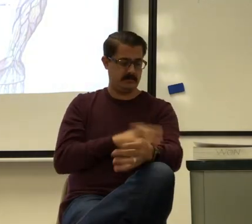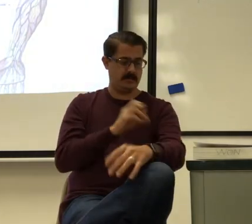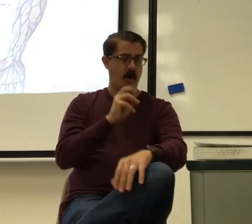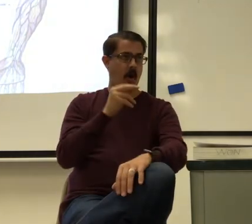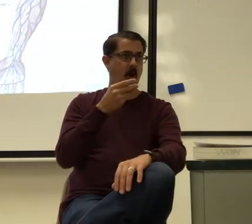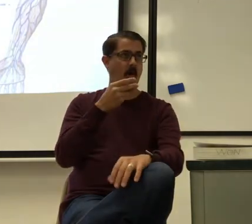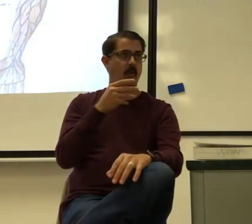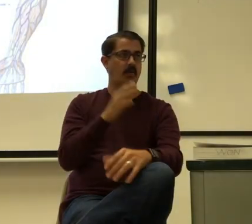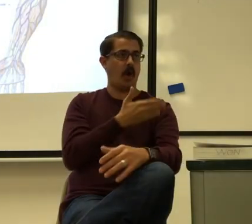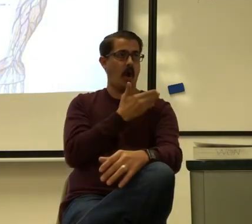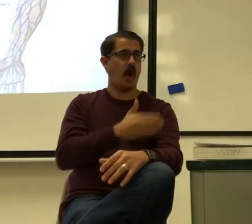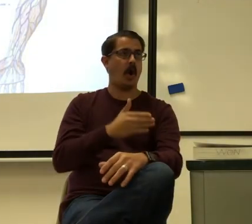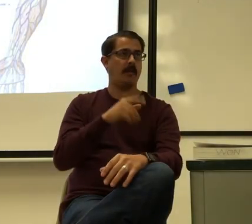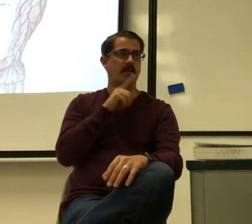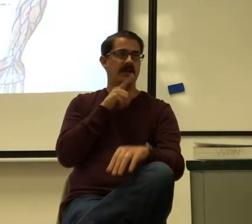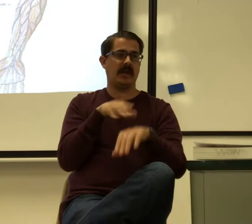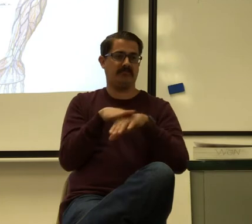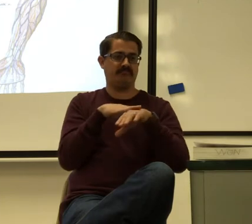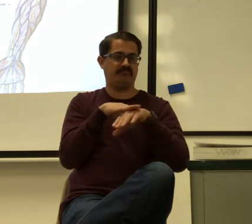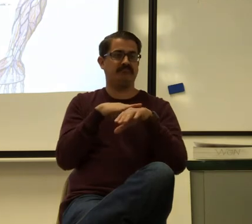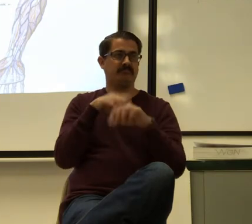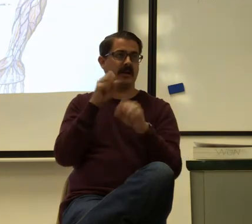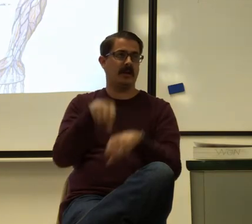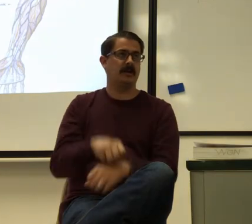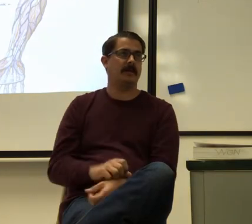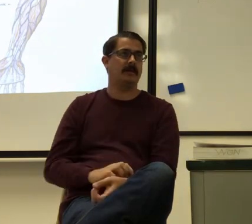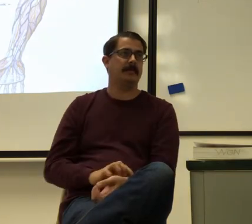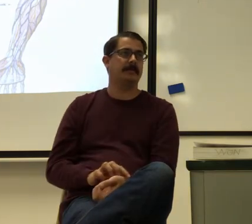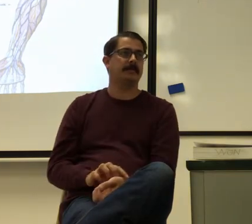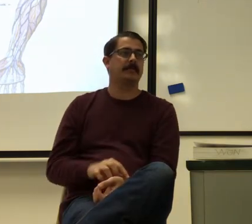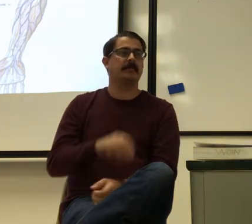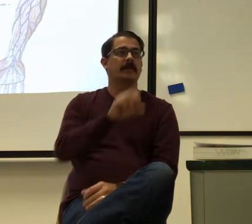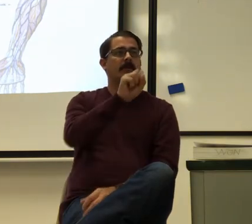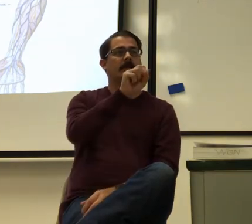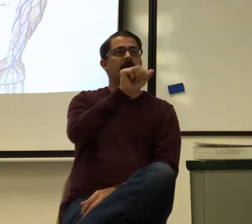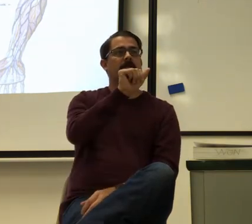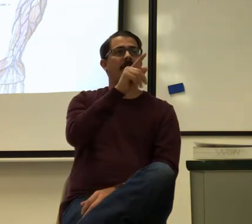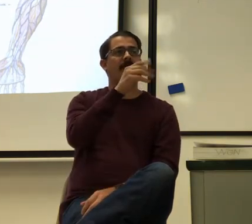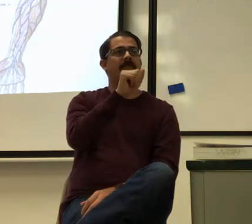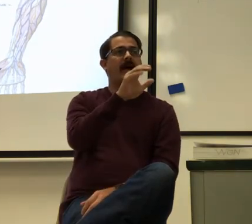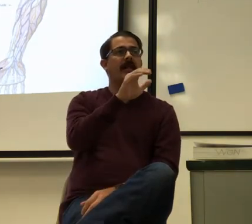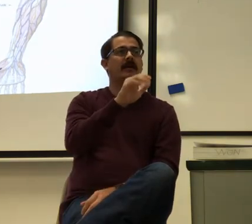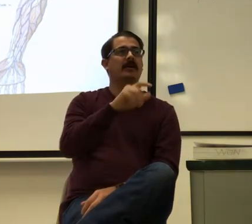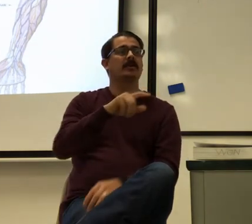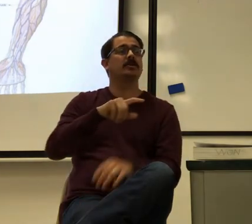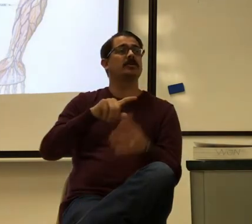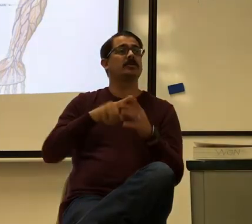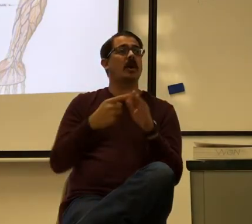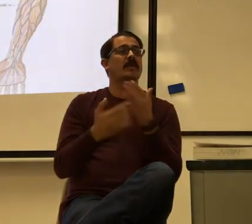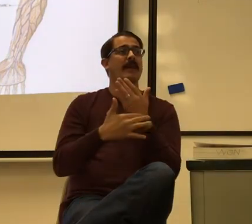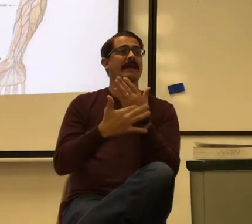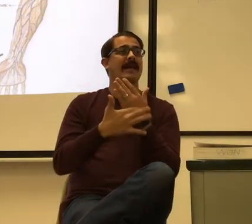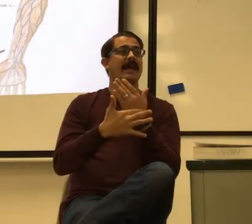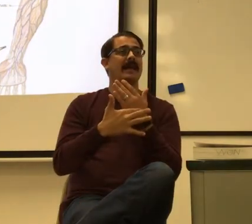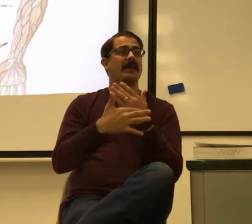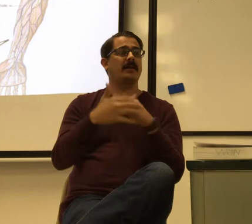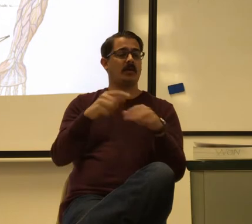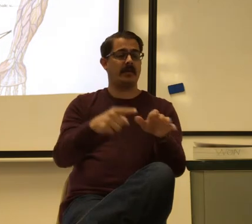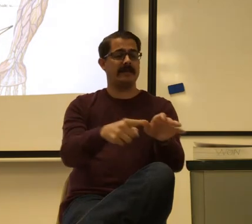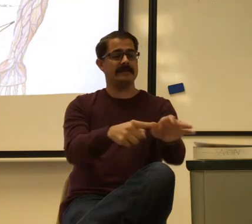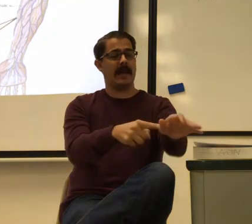in your own arms, and they're skin deep. Just remember that the cephalic vein starts in the back of the hand. It runs up the thumb